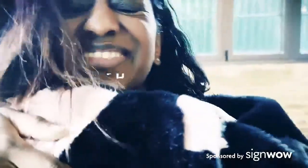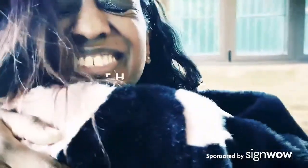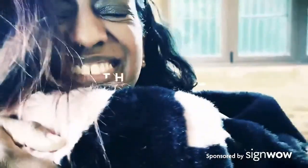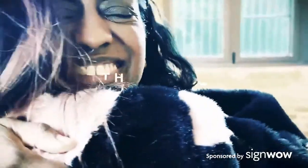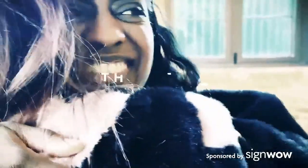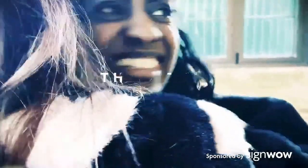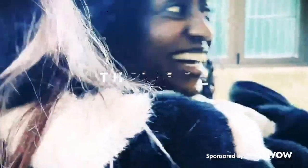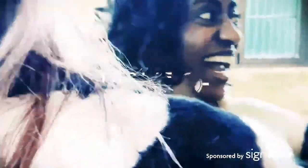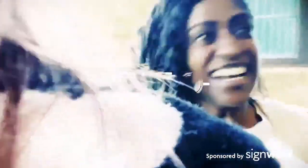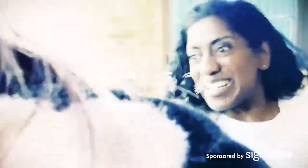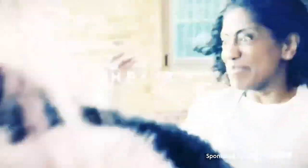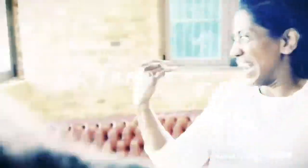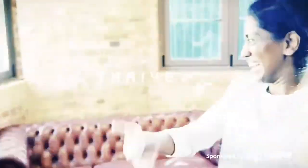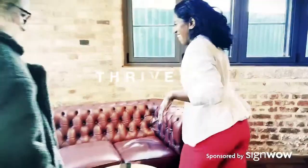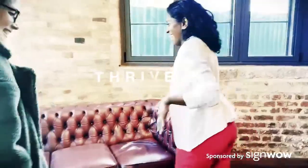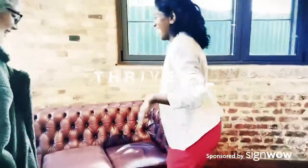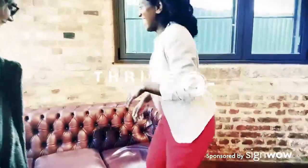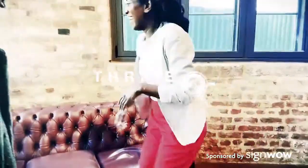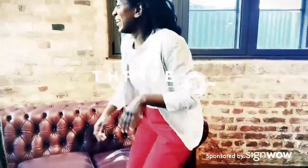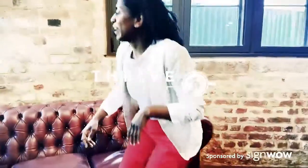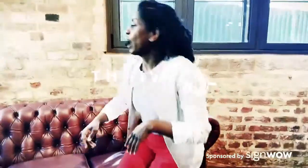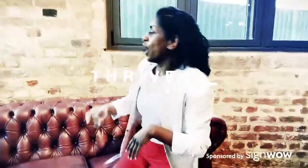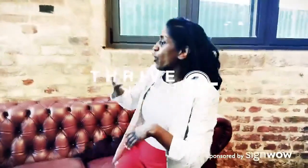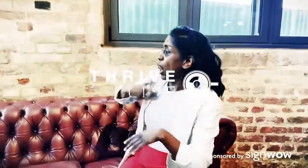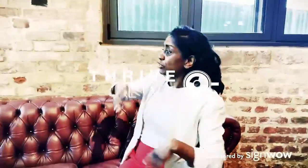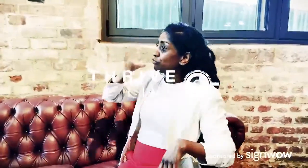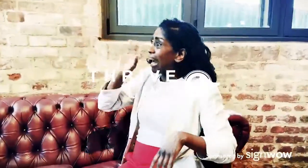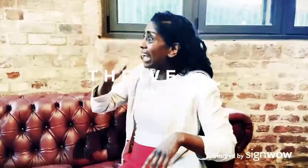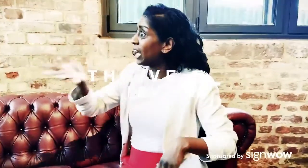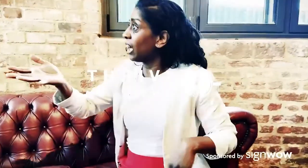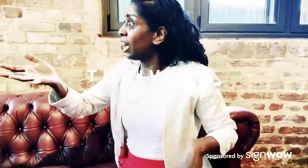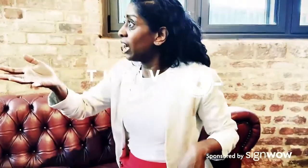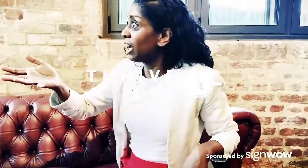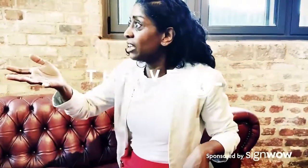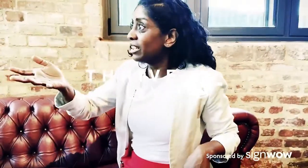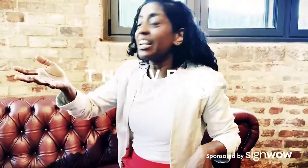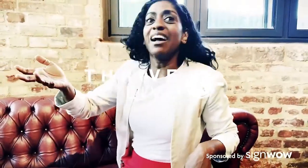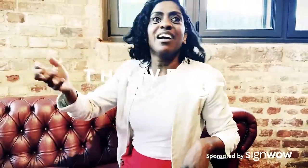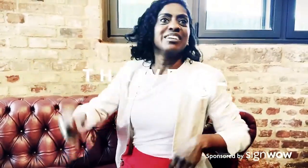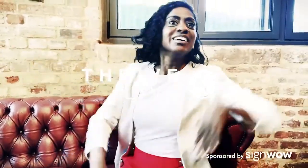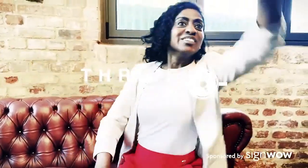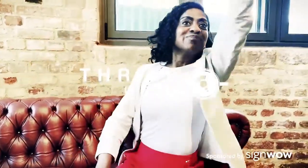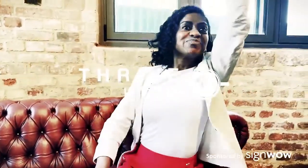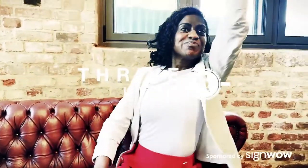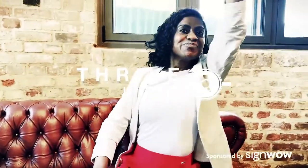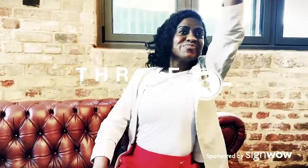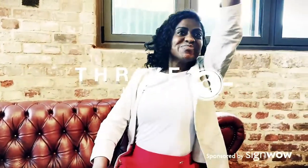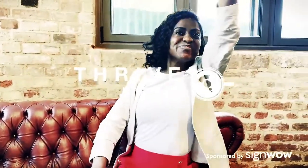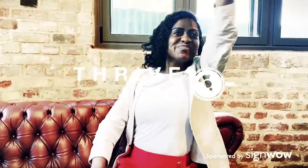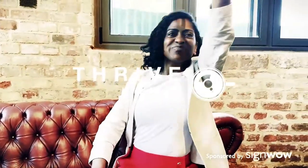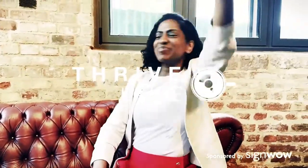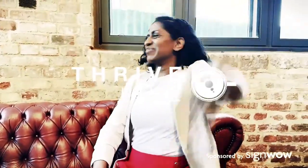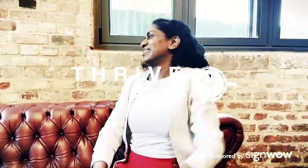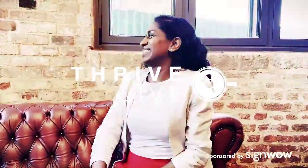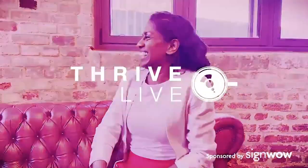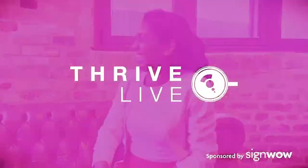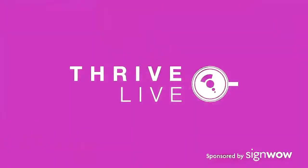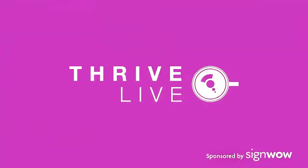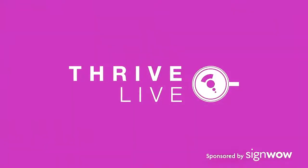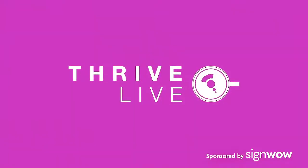I just wanna thrive here, grow into my space and bloom. Don't just wanna survive here. We're gonna see